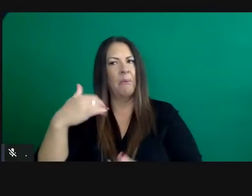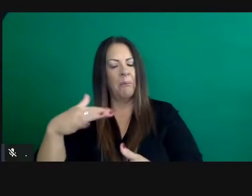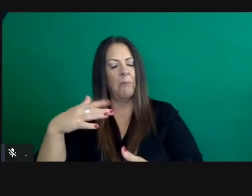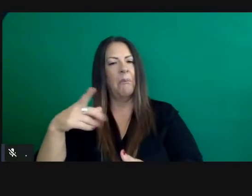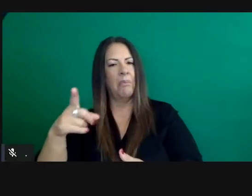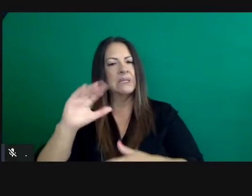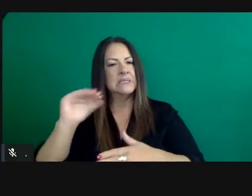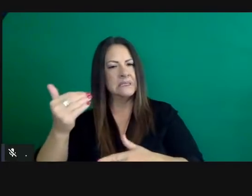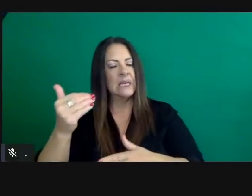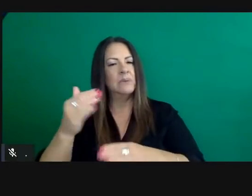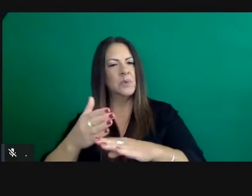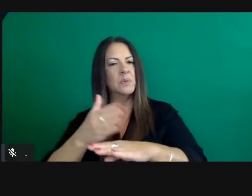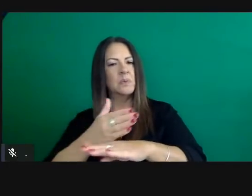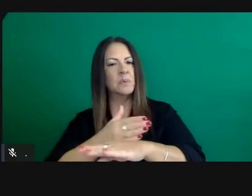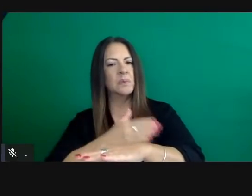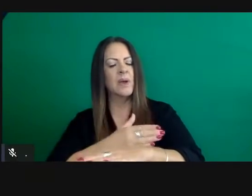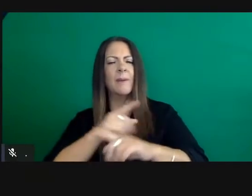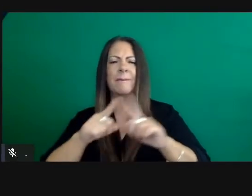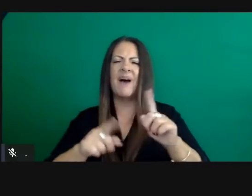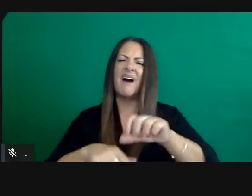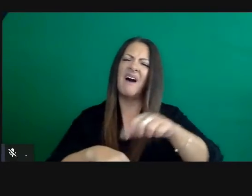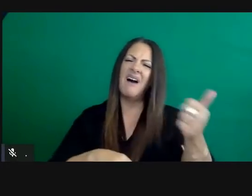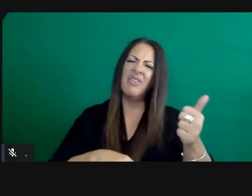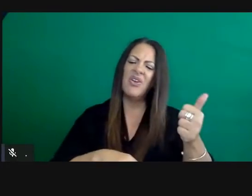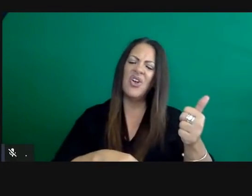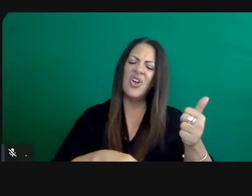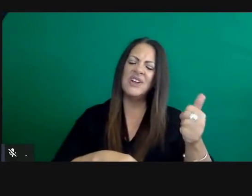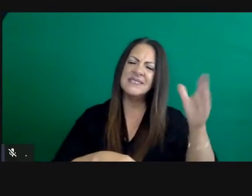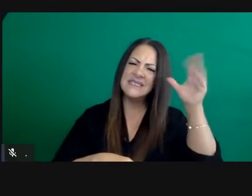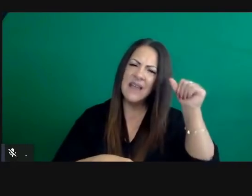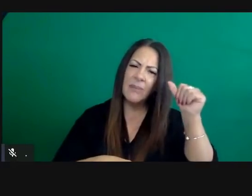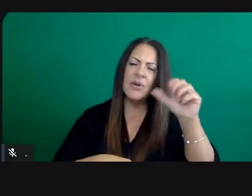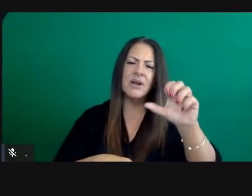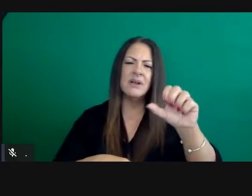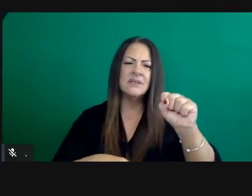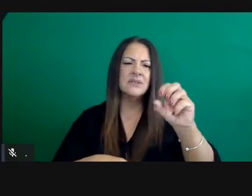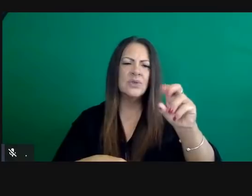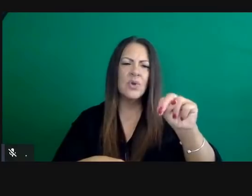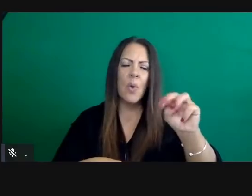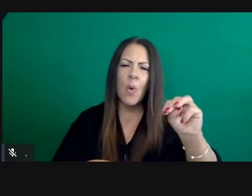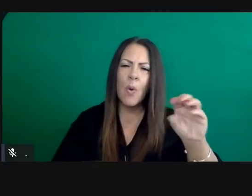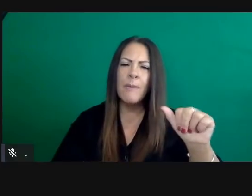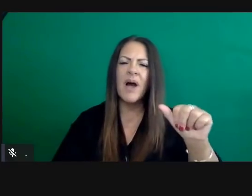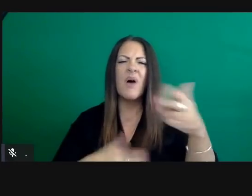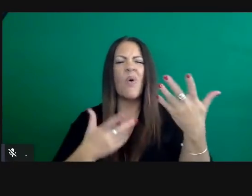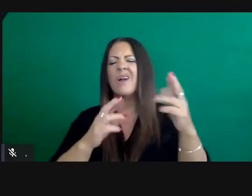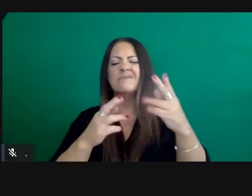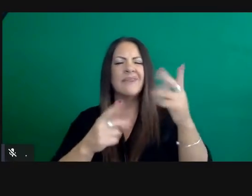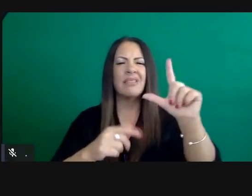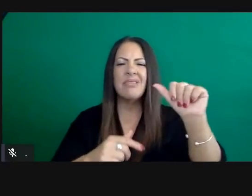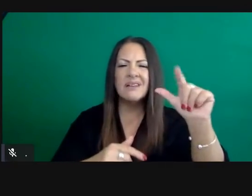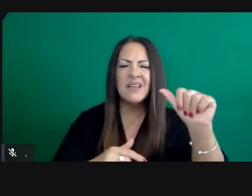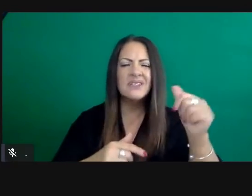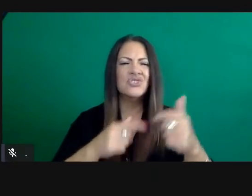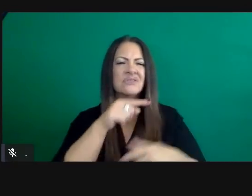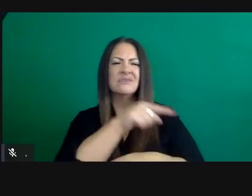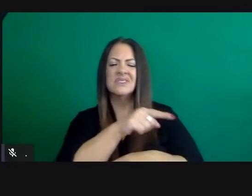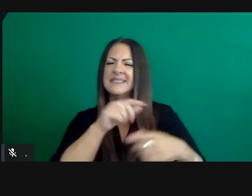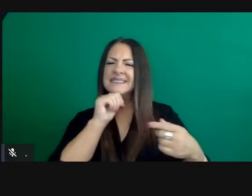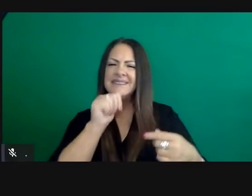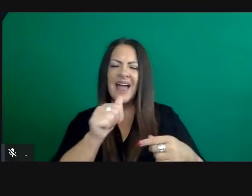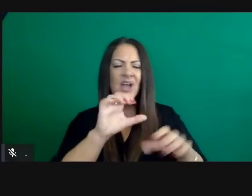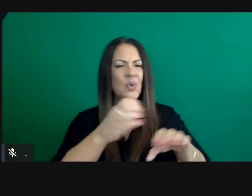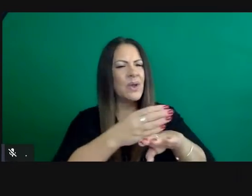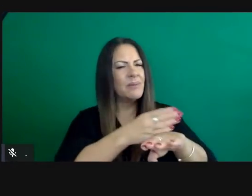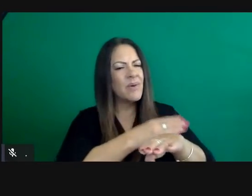there are stubborn counties like Sonoma, Los Angeles that don't seem to be making progress. What are they not doing to halt the spread